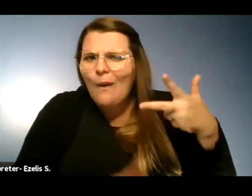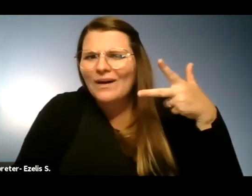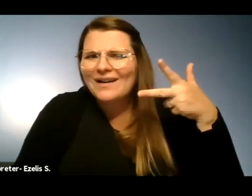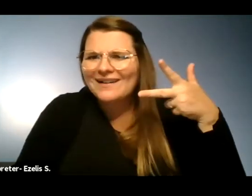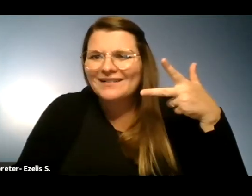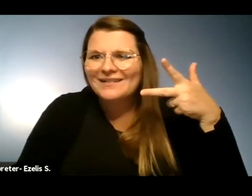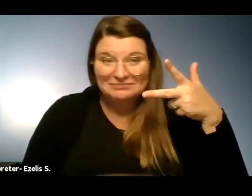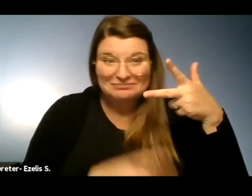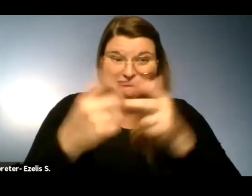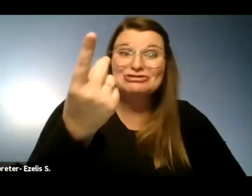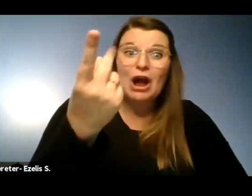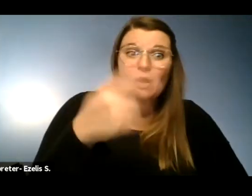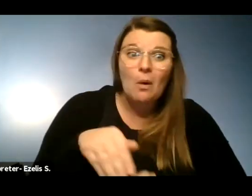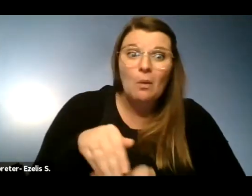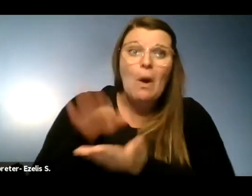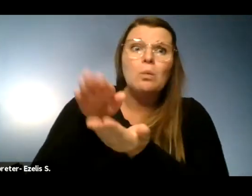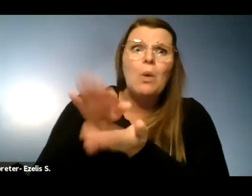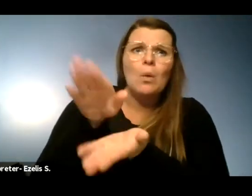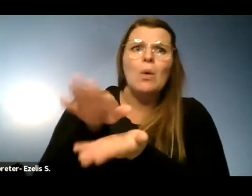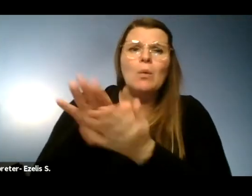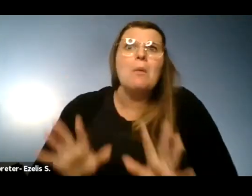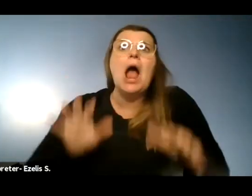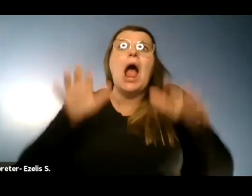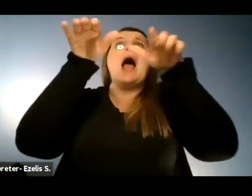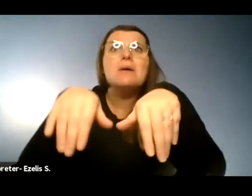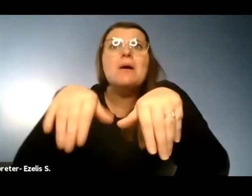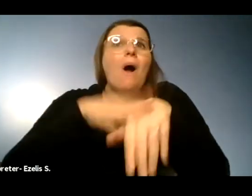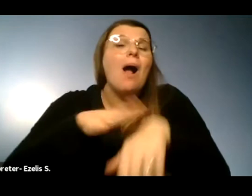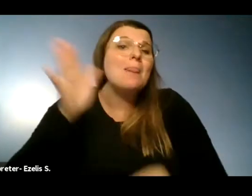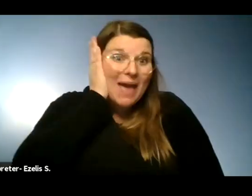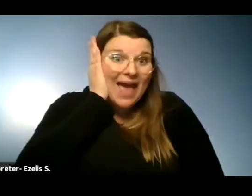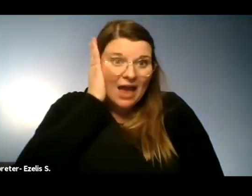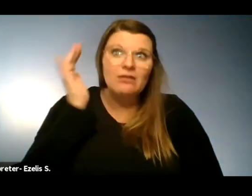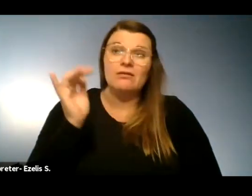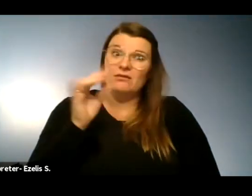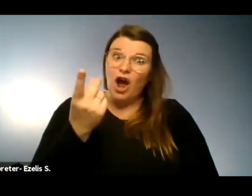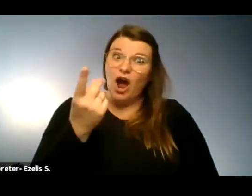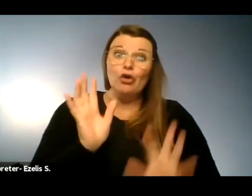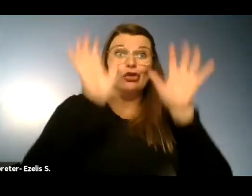The dog barked and jumped up on his bed. That'll wake anybody up.